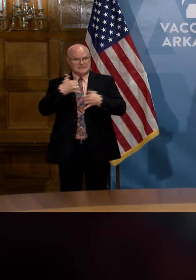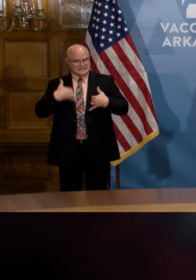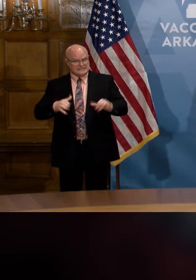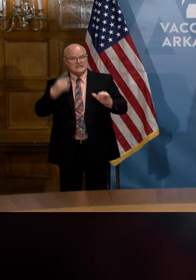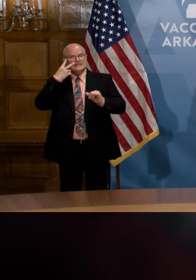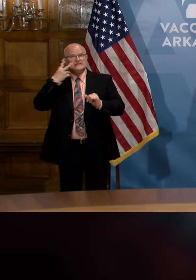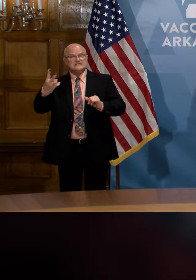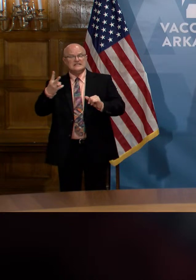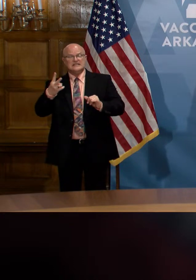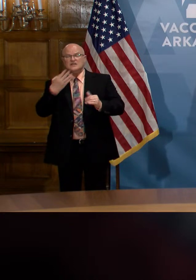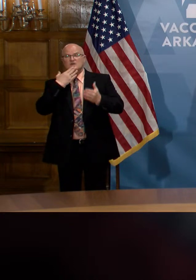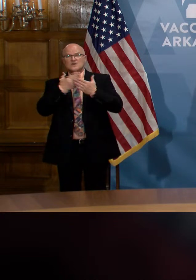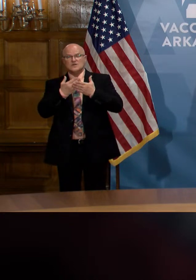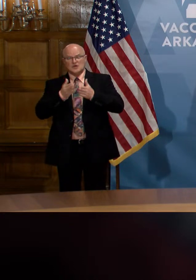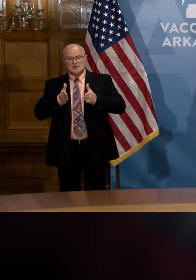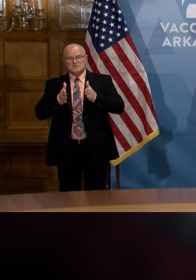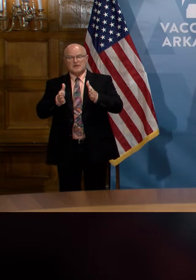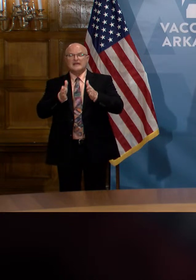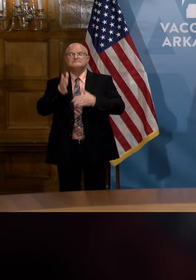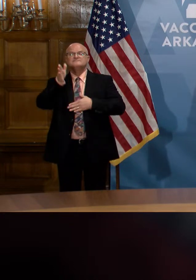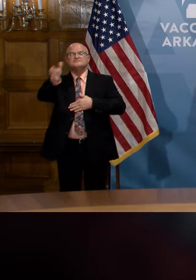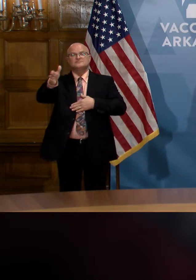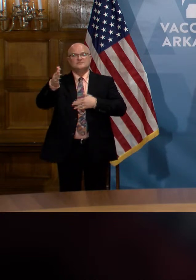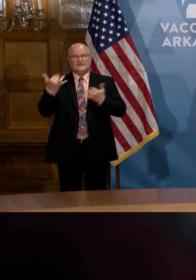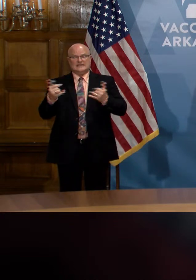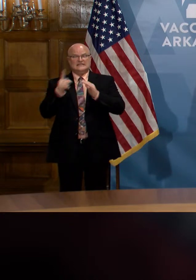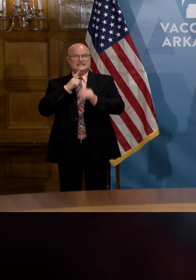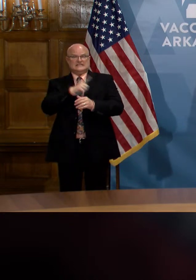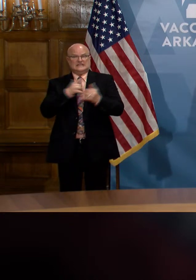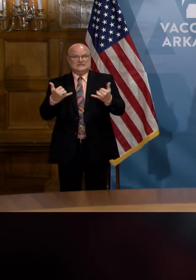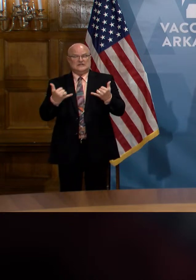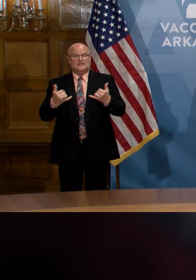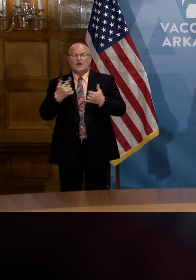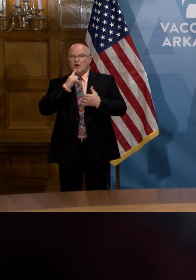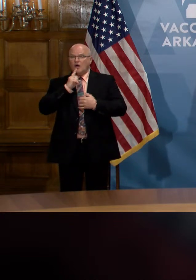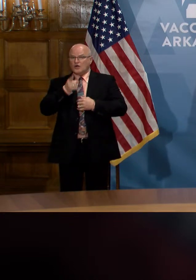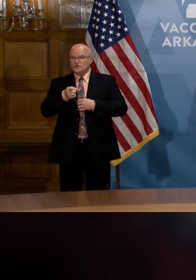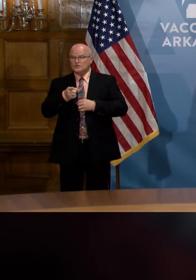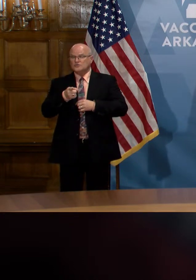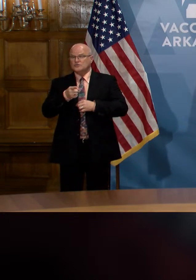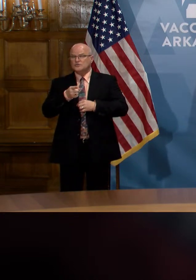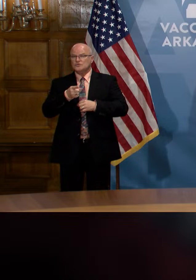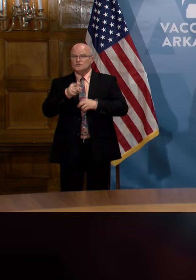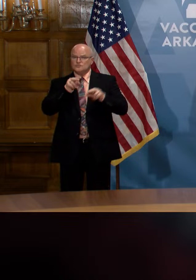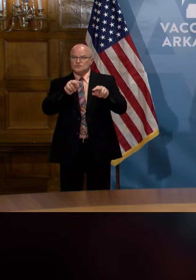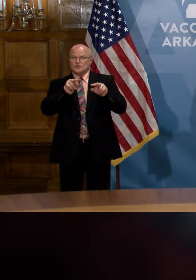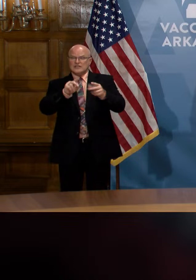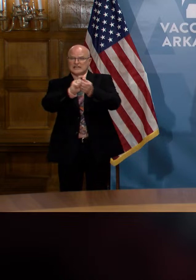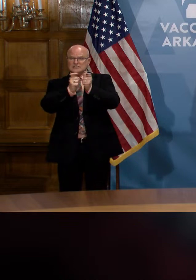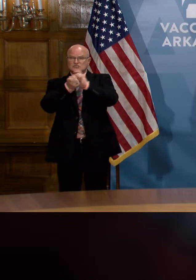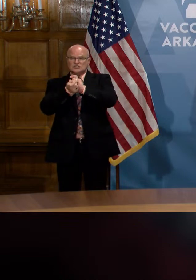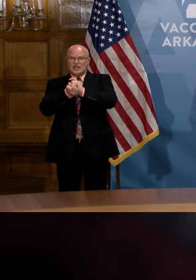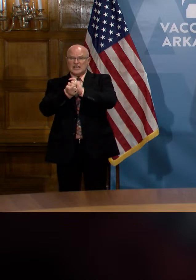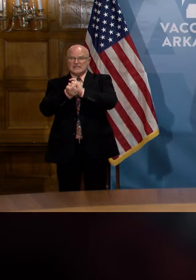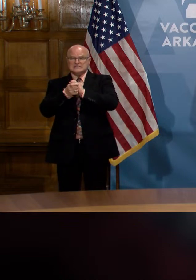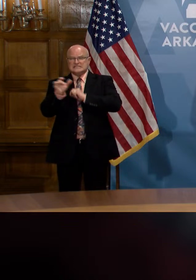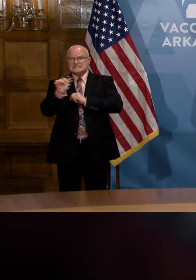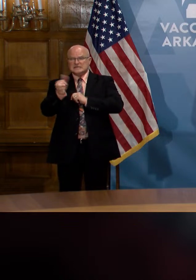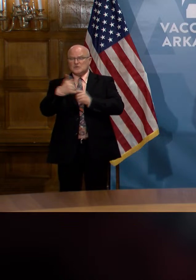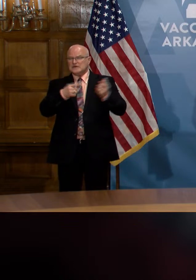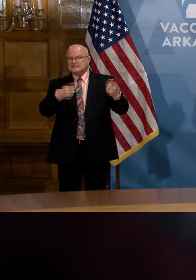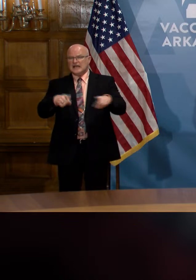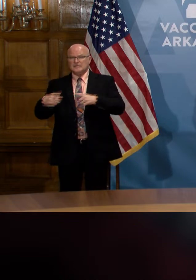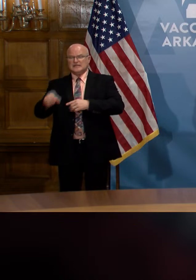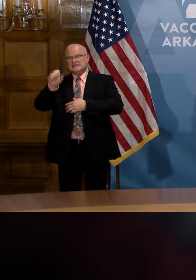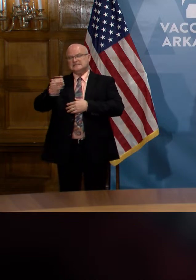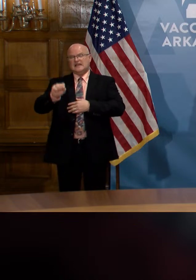see a viable path forward for that legislation at this point? And are you looking at changes similar to what's happening